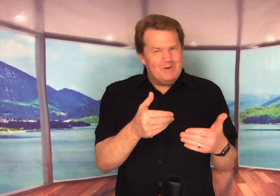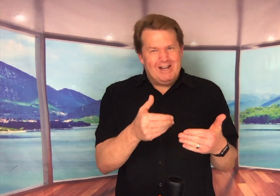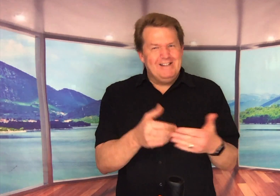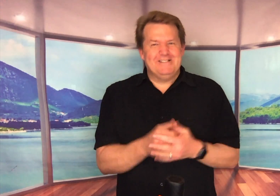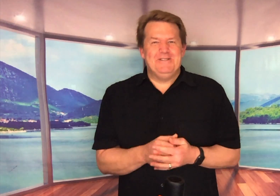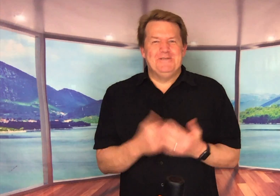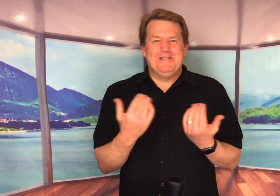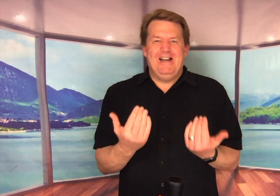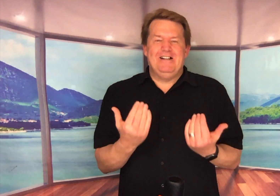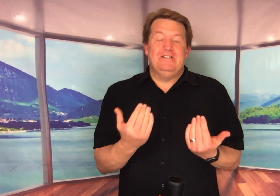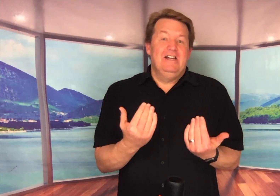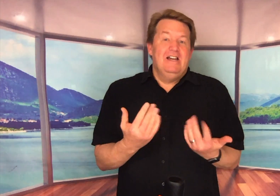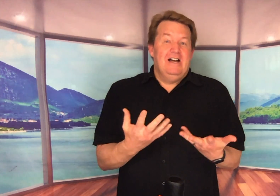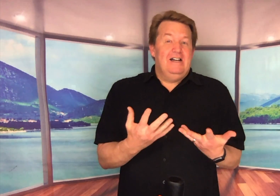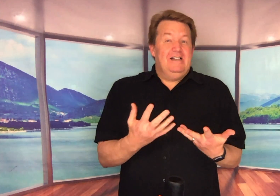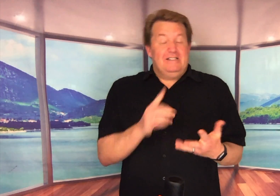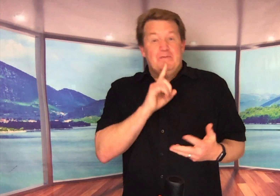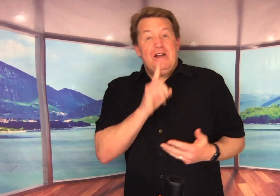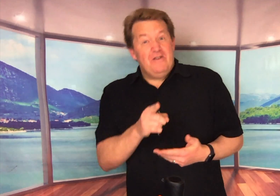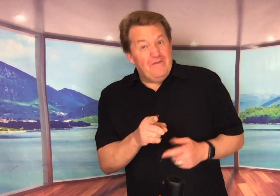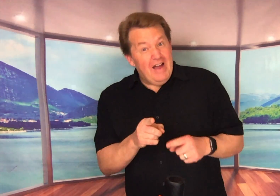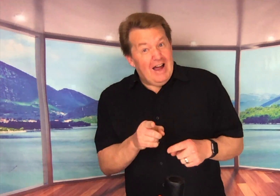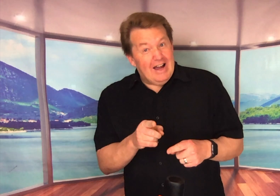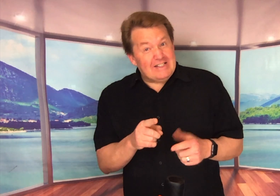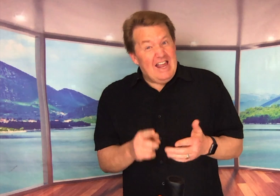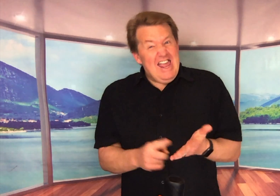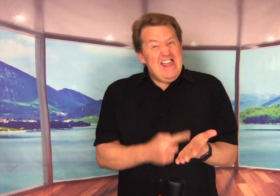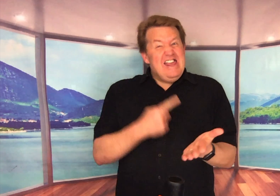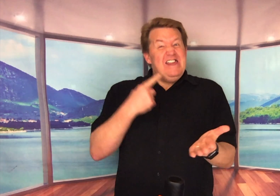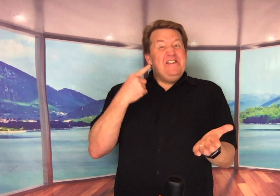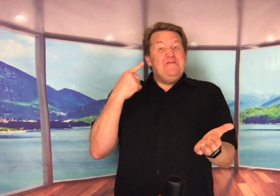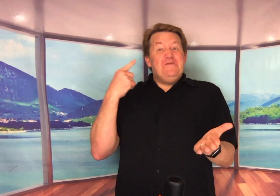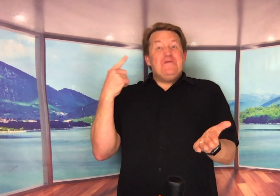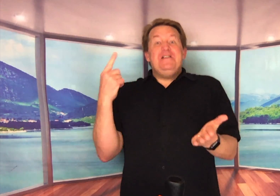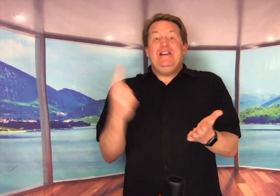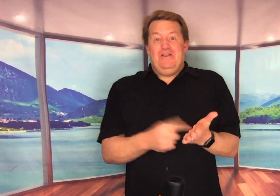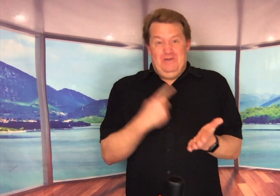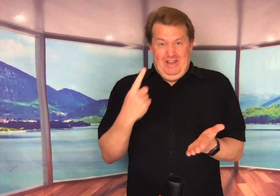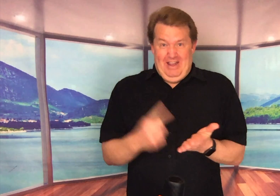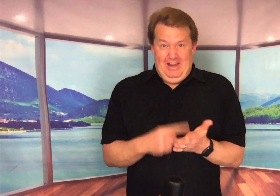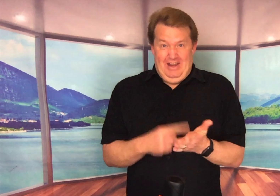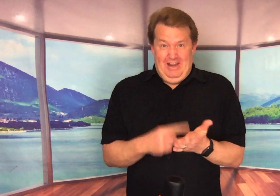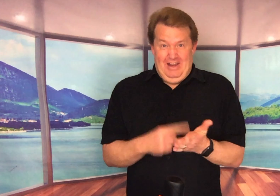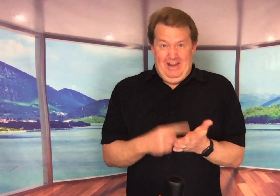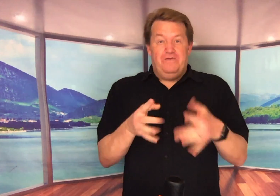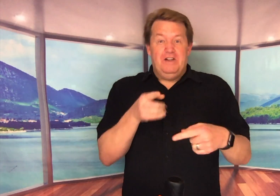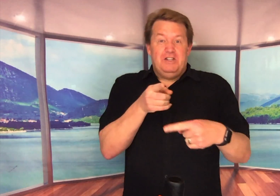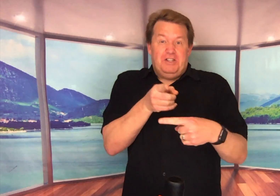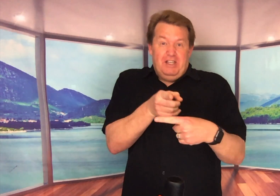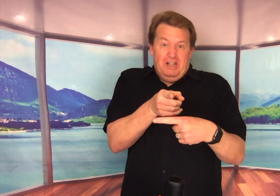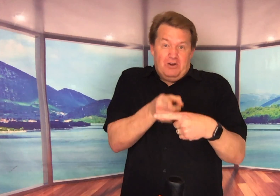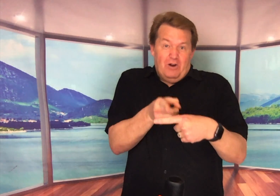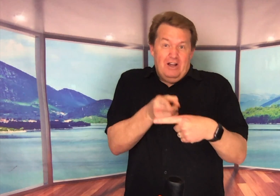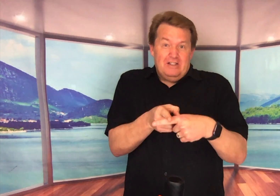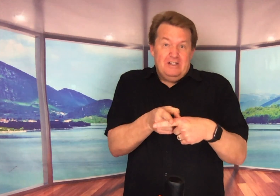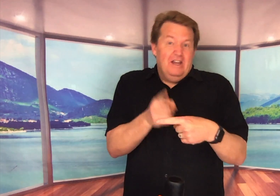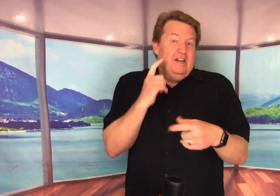we're getting close now. As a matter of fact, every now and then when you finish the cross, you're